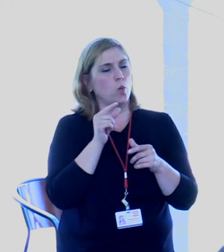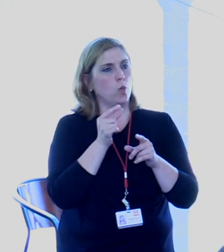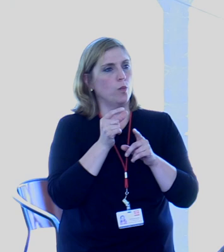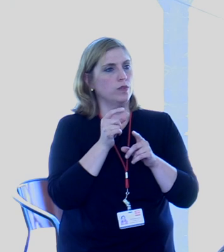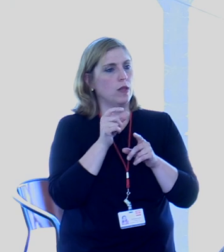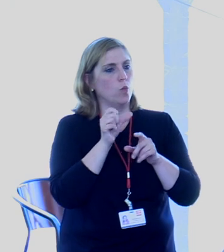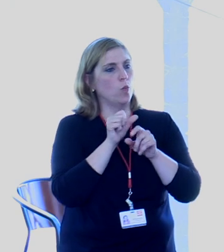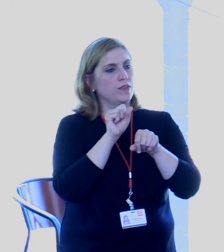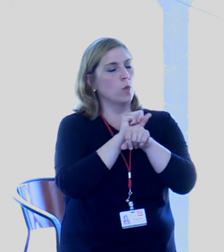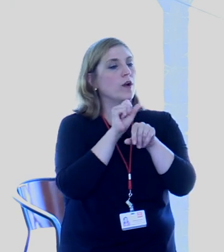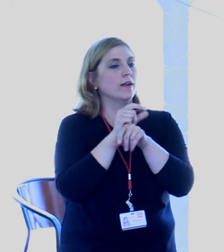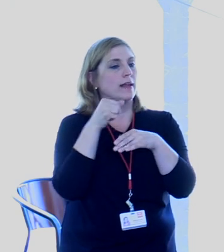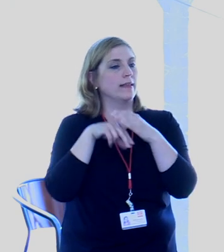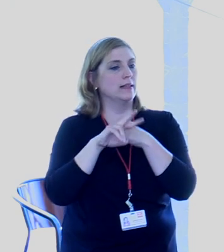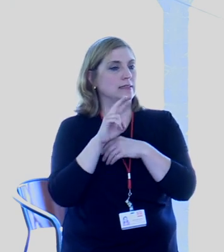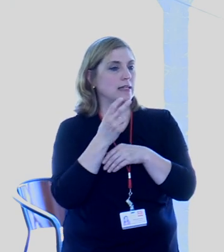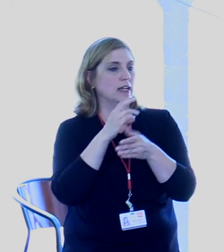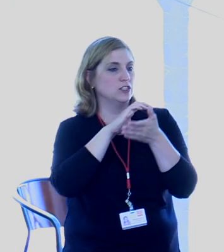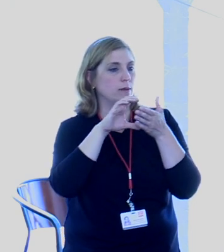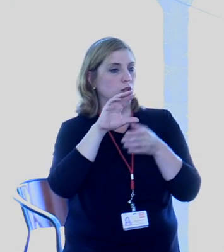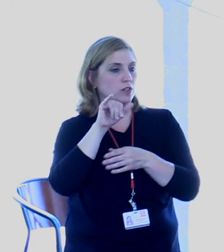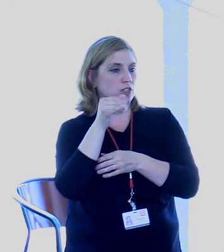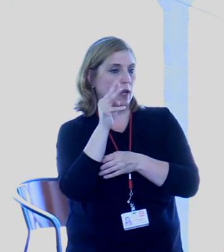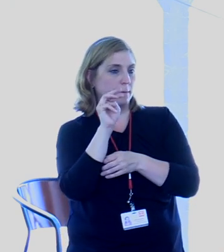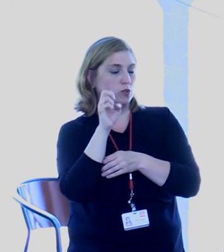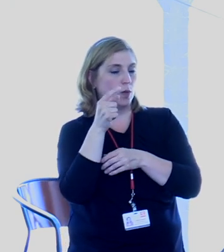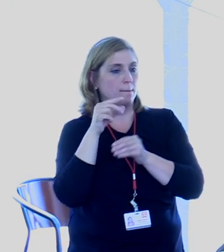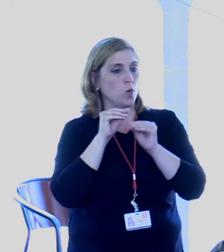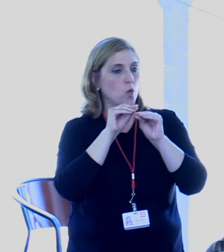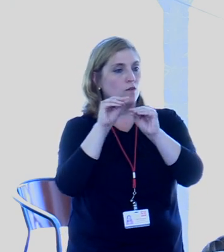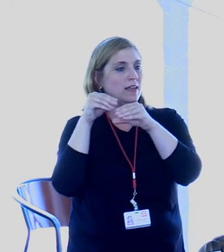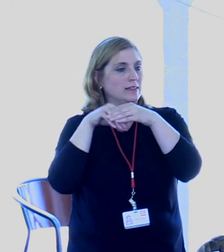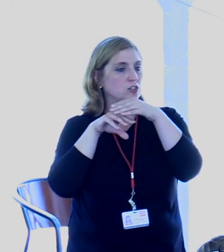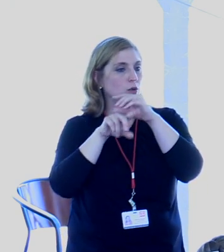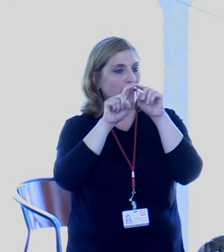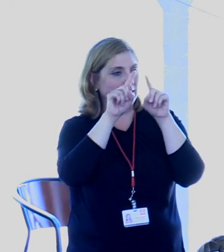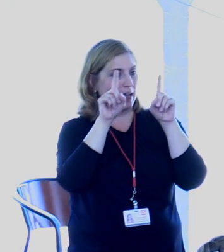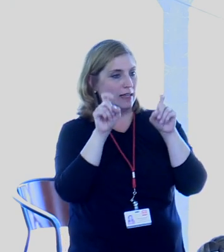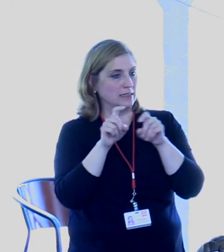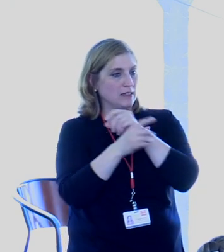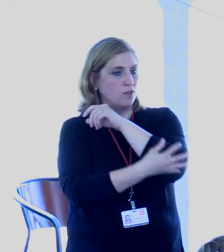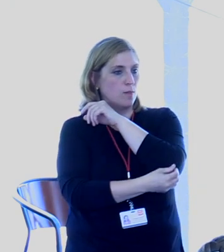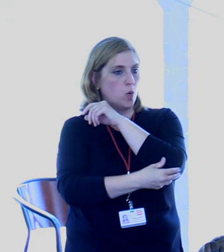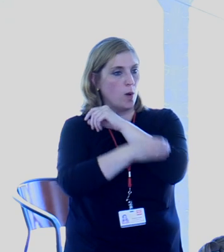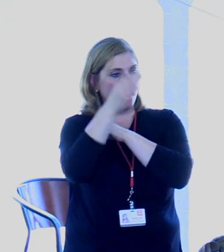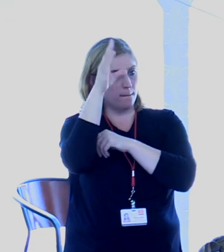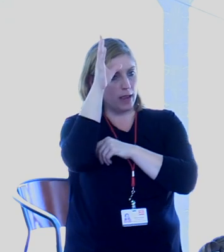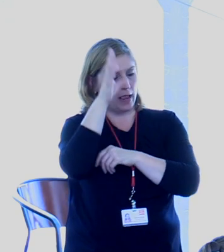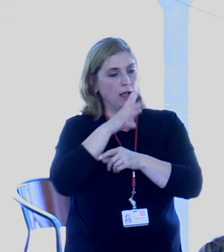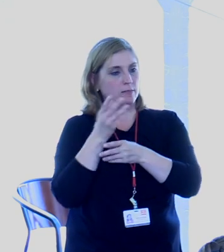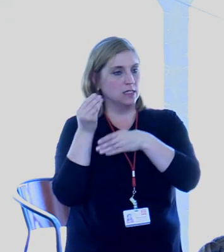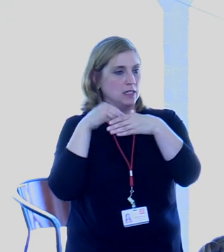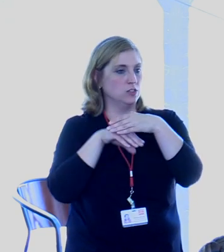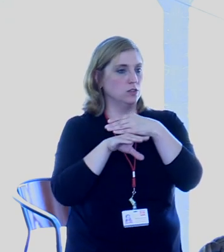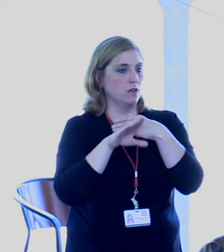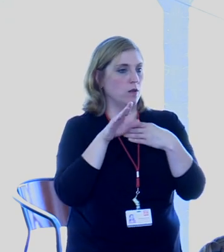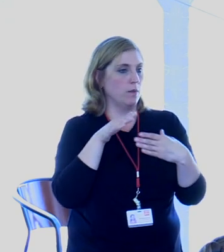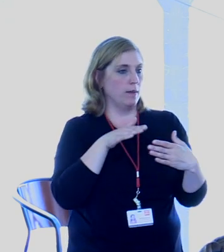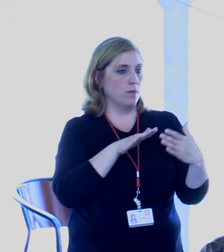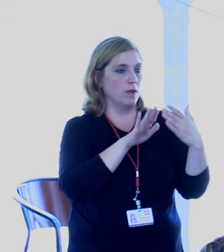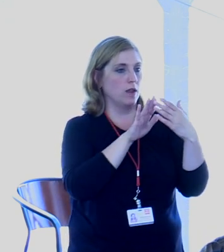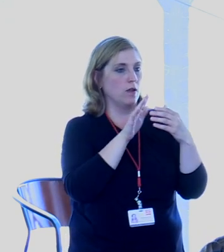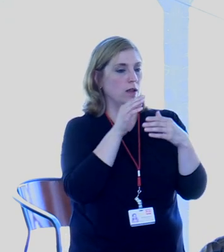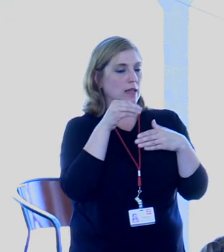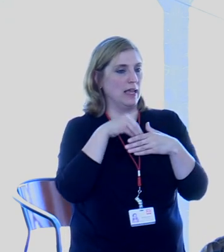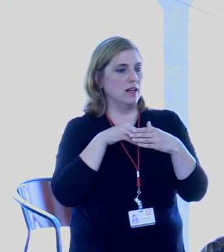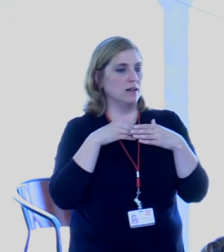chapter of James when we move into this test of the assembly. If a poor man comes into your midst, clothed in